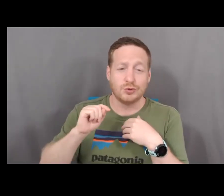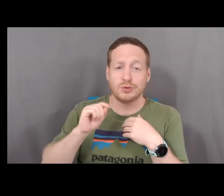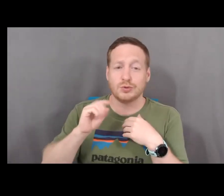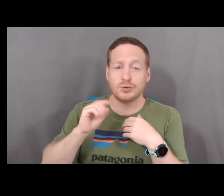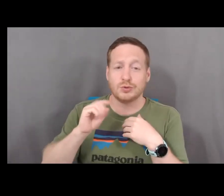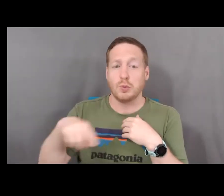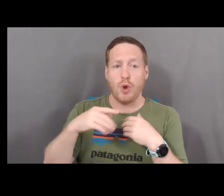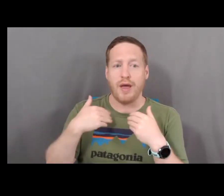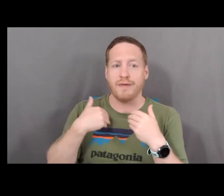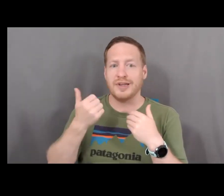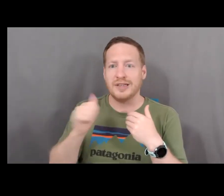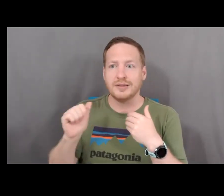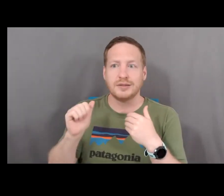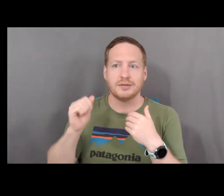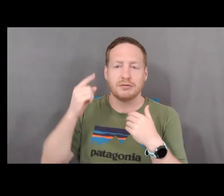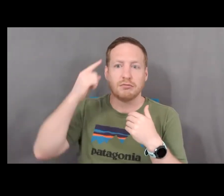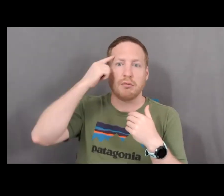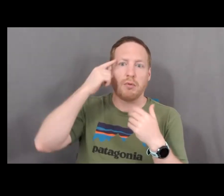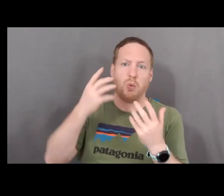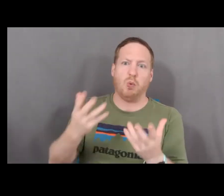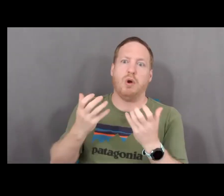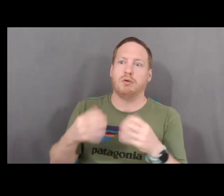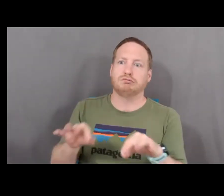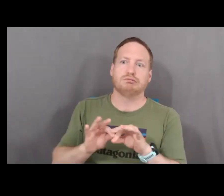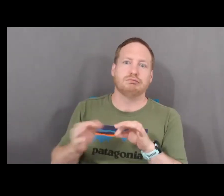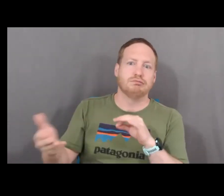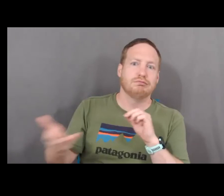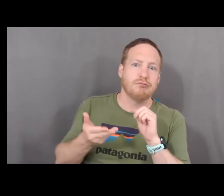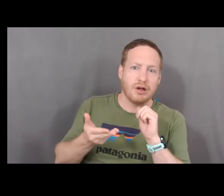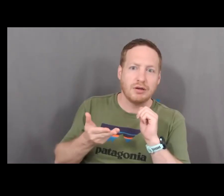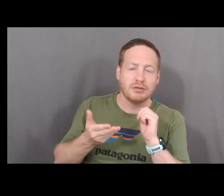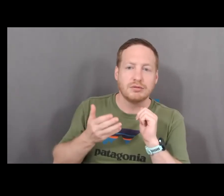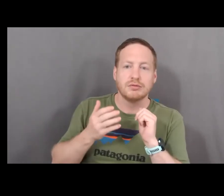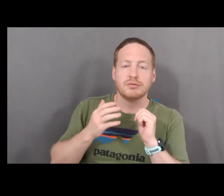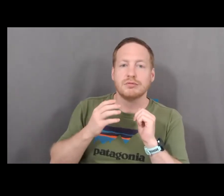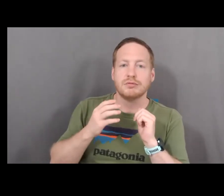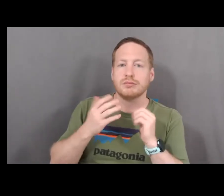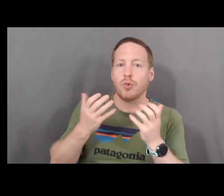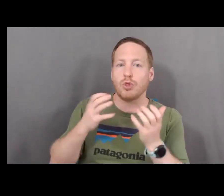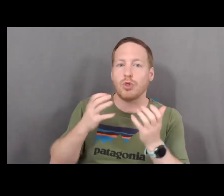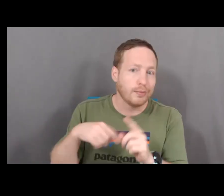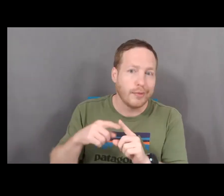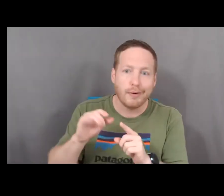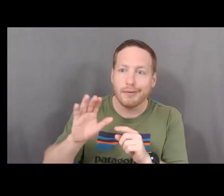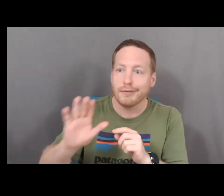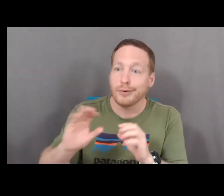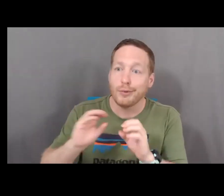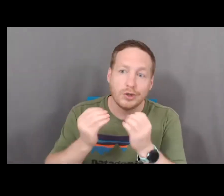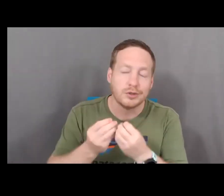September meeting in terms of what our agenda will look like. Any thoughts that come to mind in terms of individuals we want to invite? Maybe